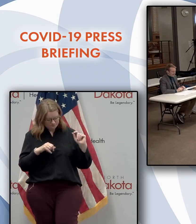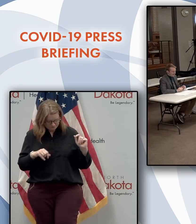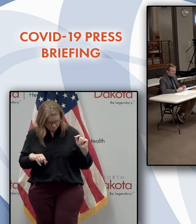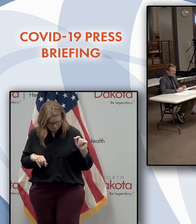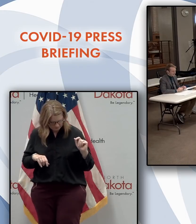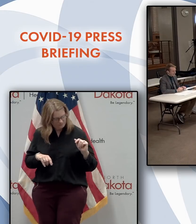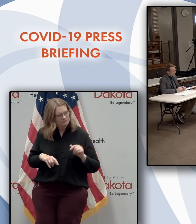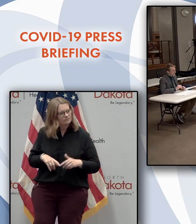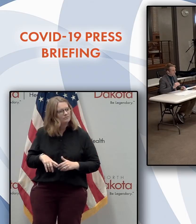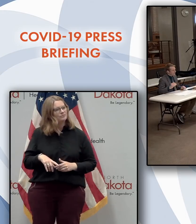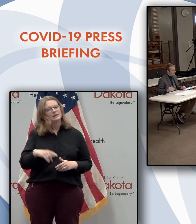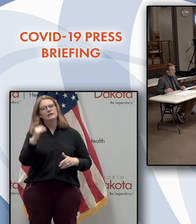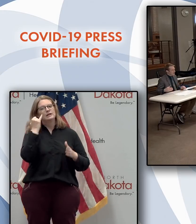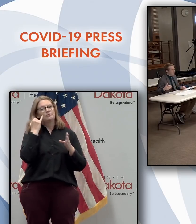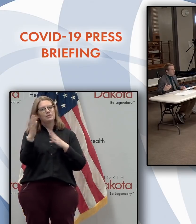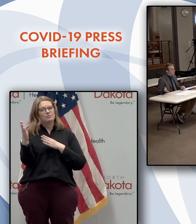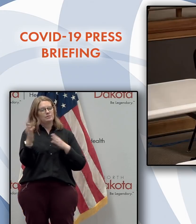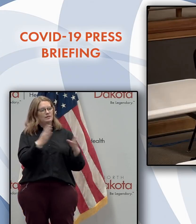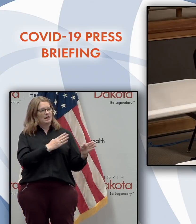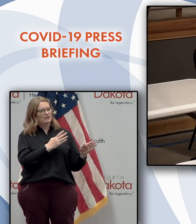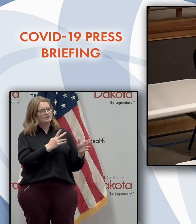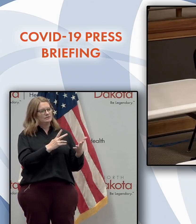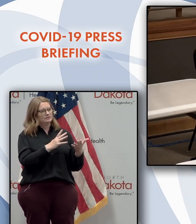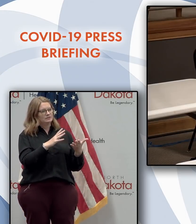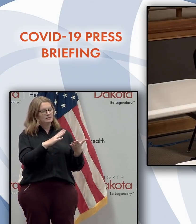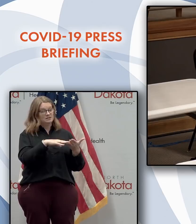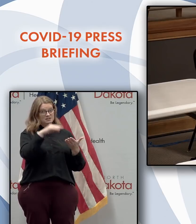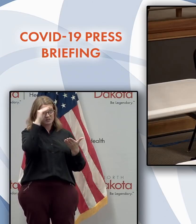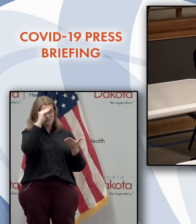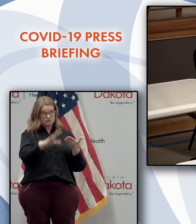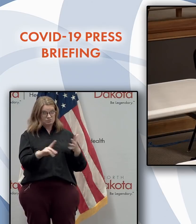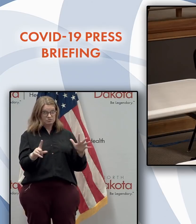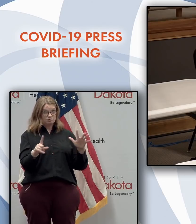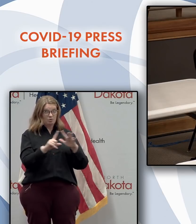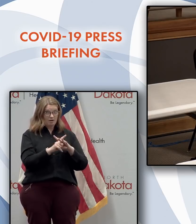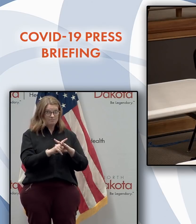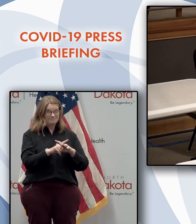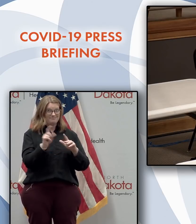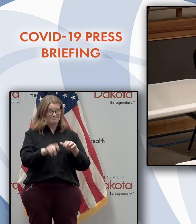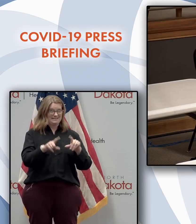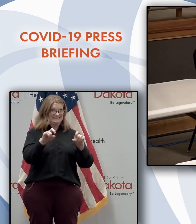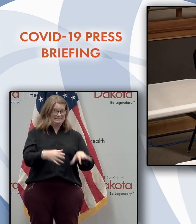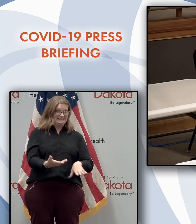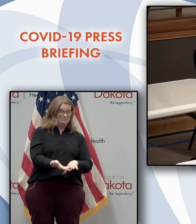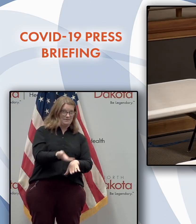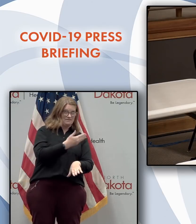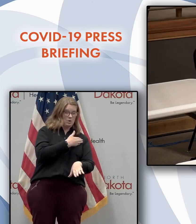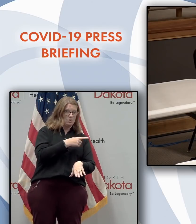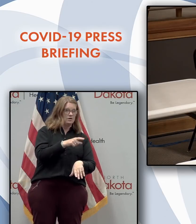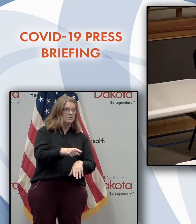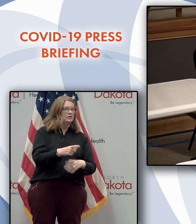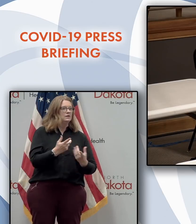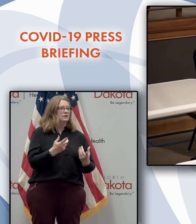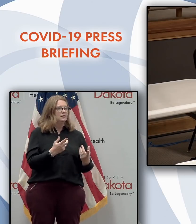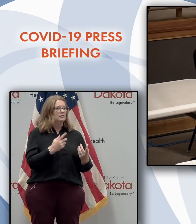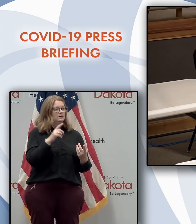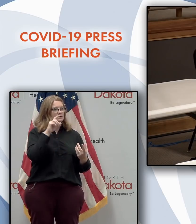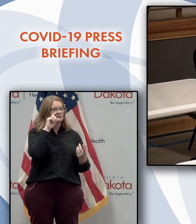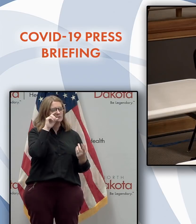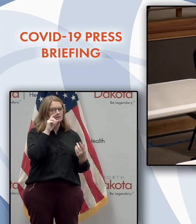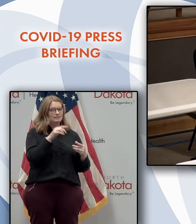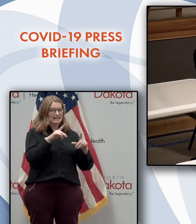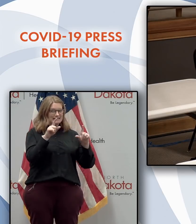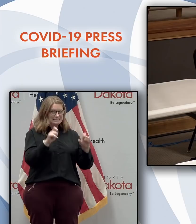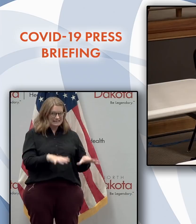to have students tested days before they come onto campus, that's going to put a lot of stress on the